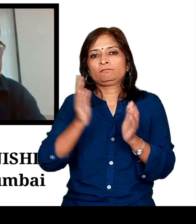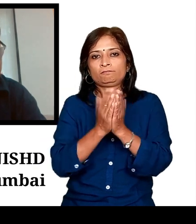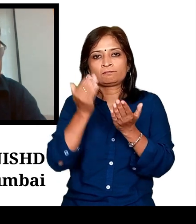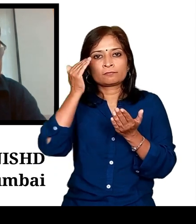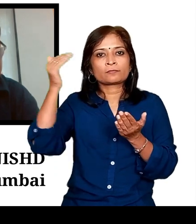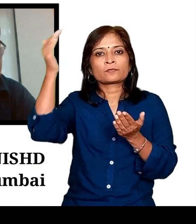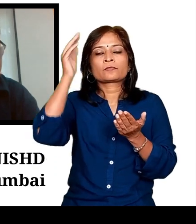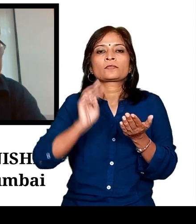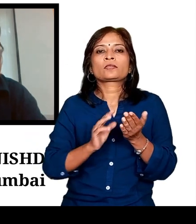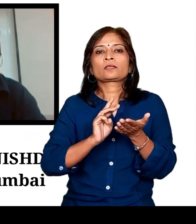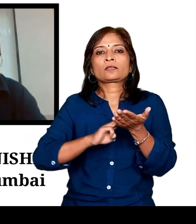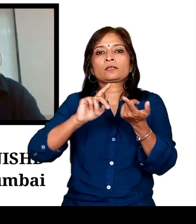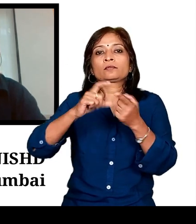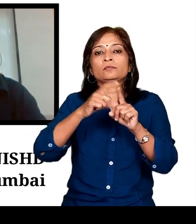education,